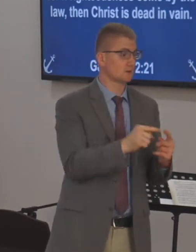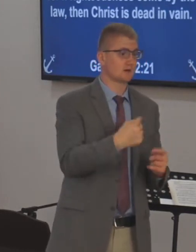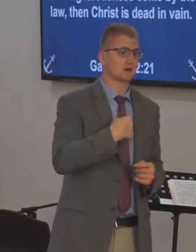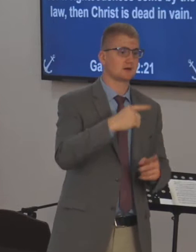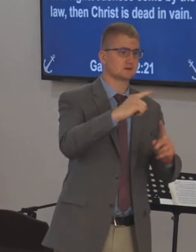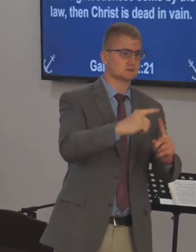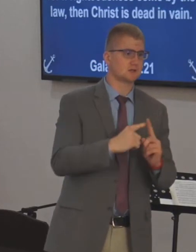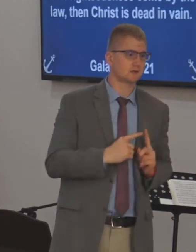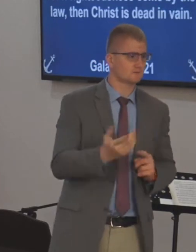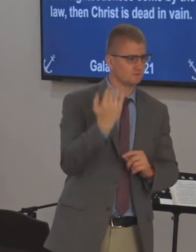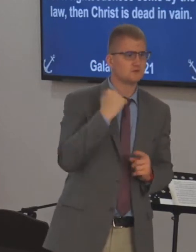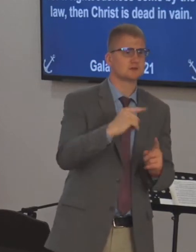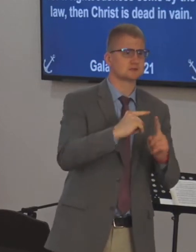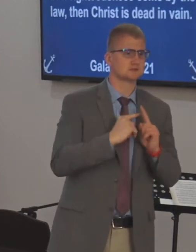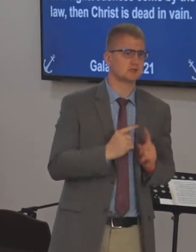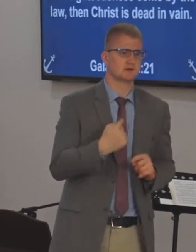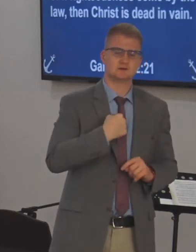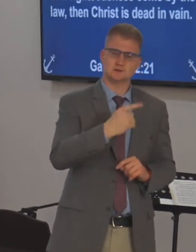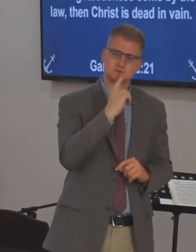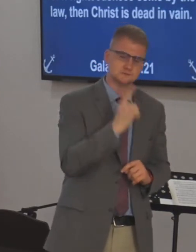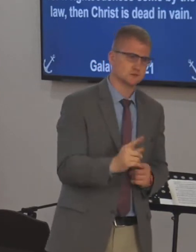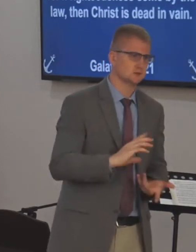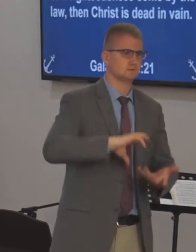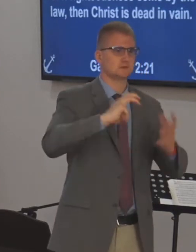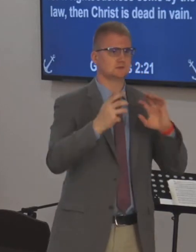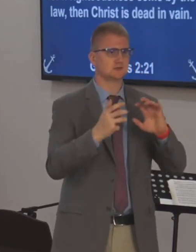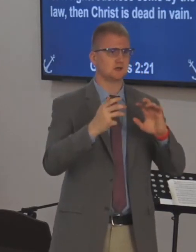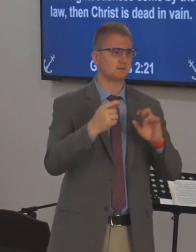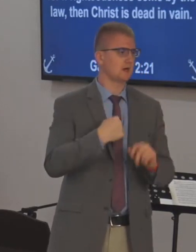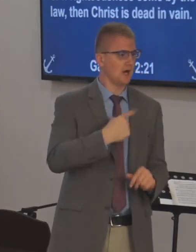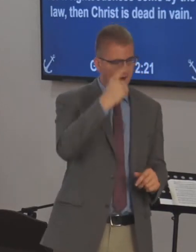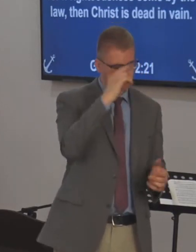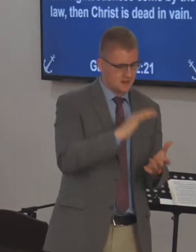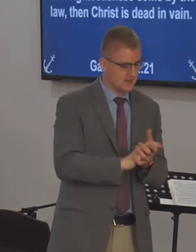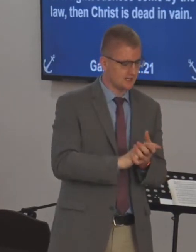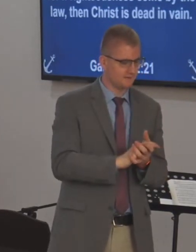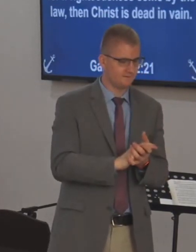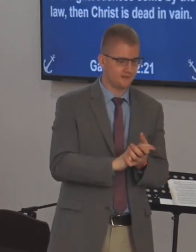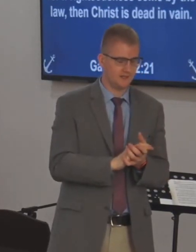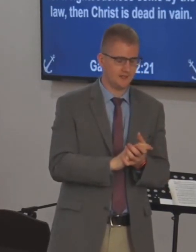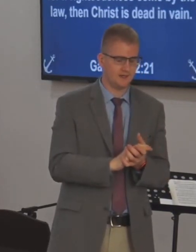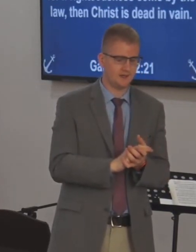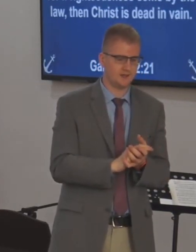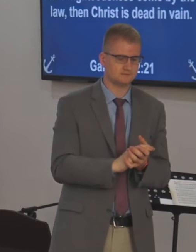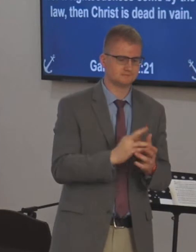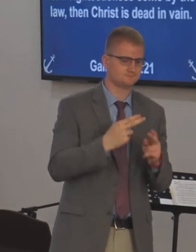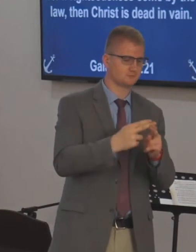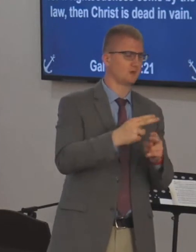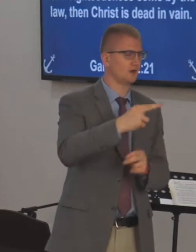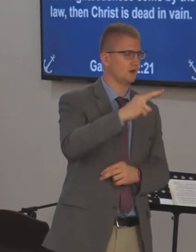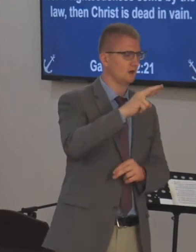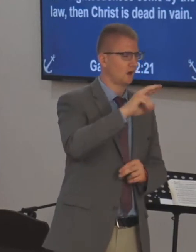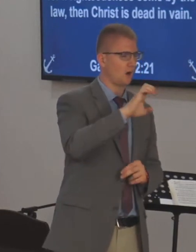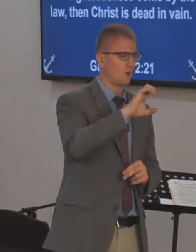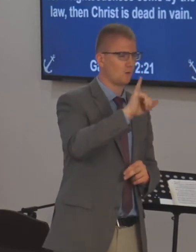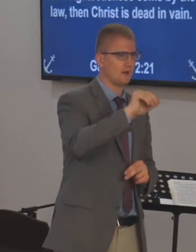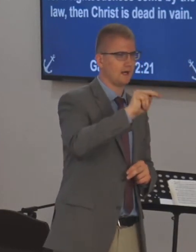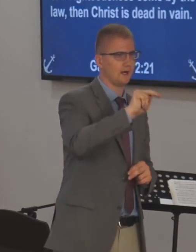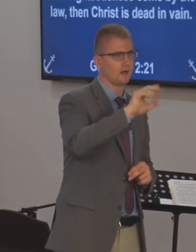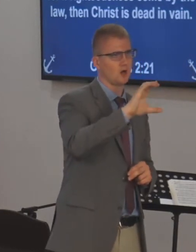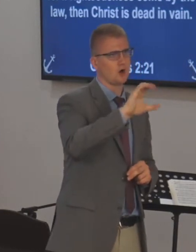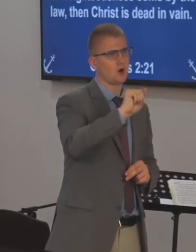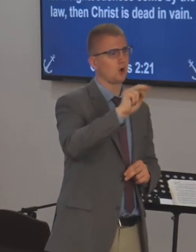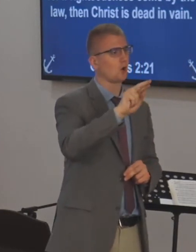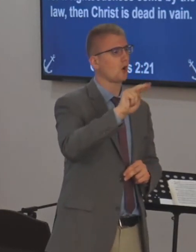before I got saved, I was really messed up. I believed in reincarnation, and I wanted to come back when I died and want to be